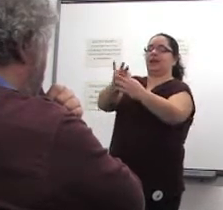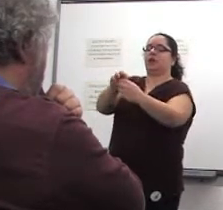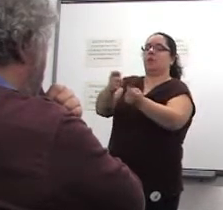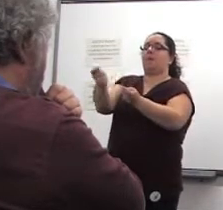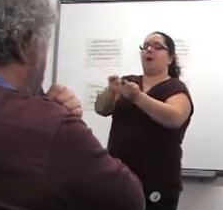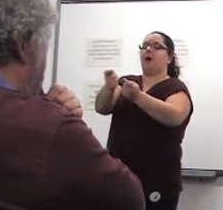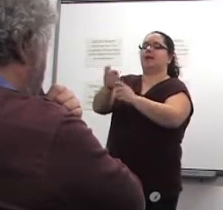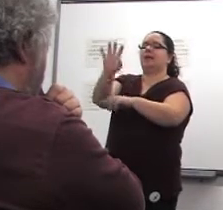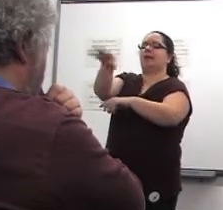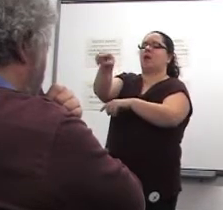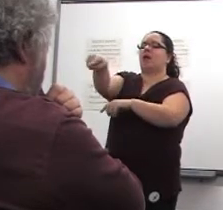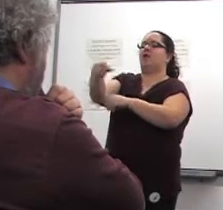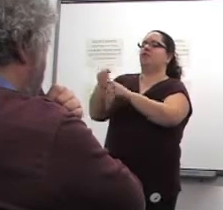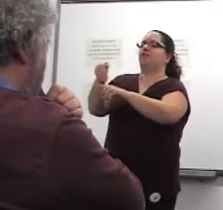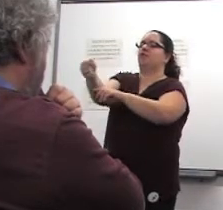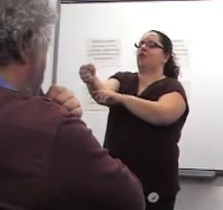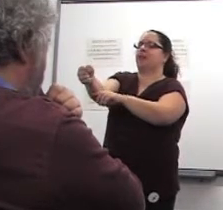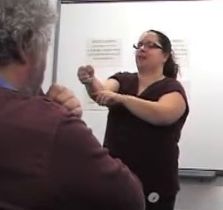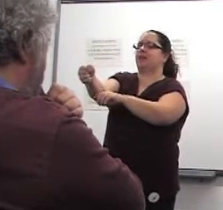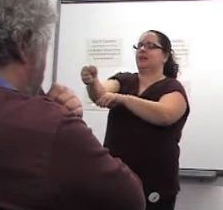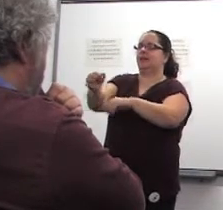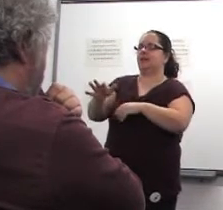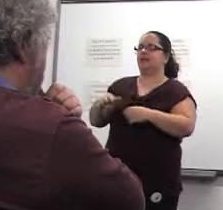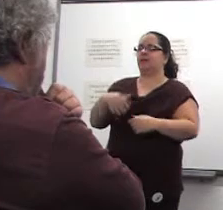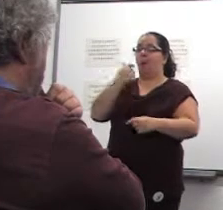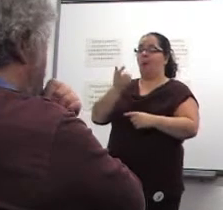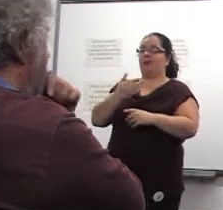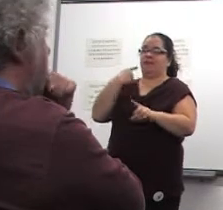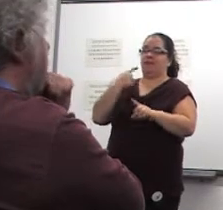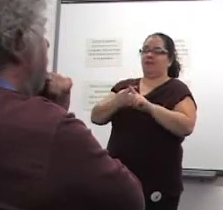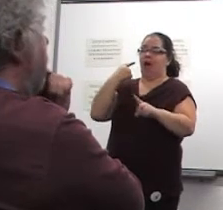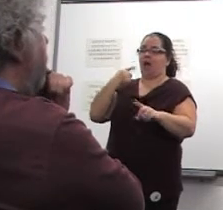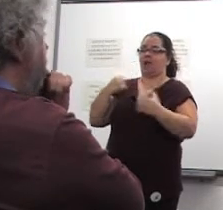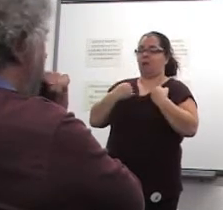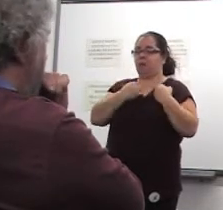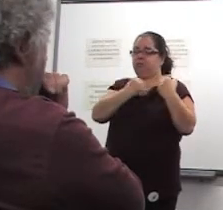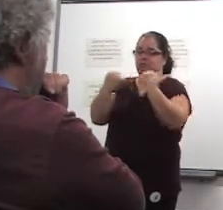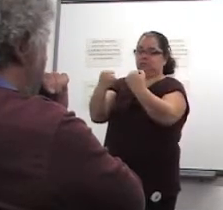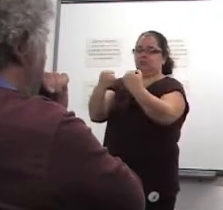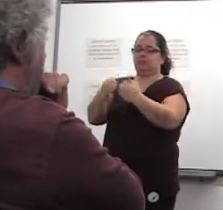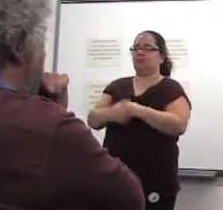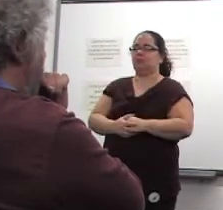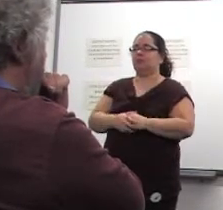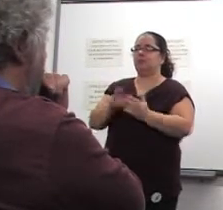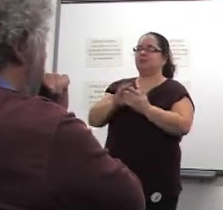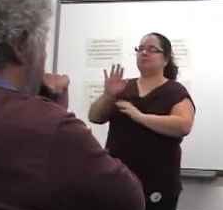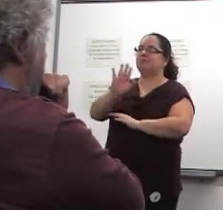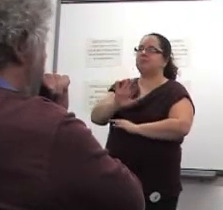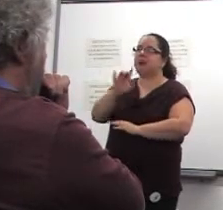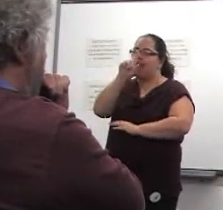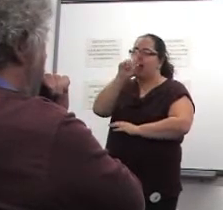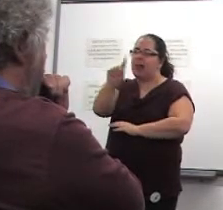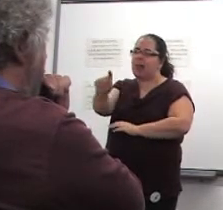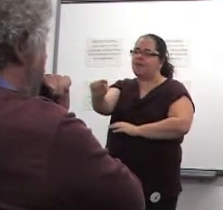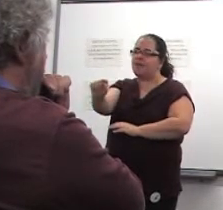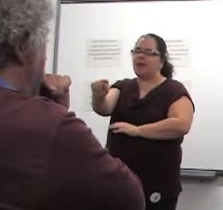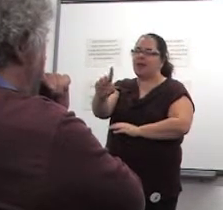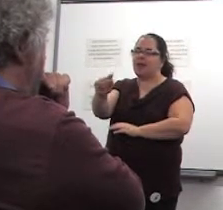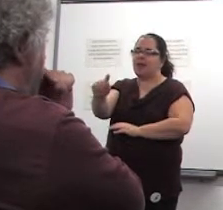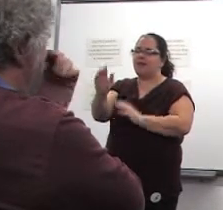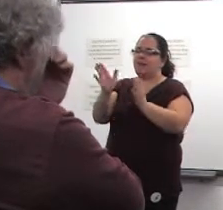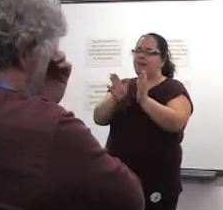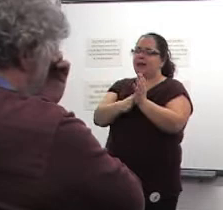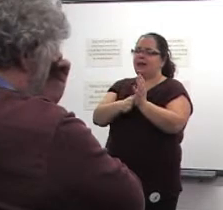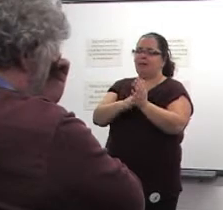from which he caught the train. He always drove fast. It usually took him 11 minutes from